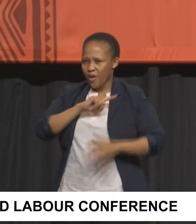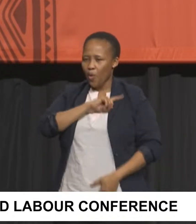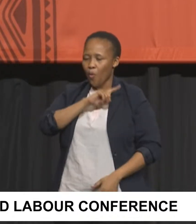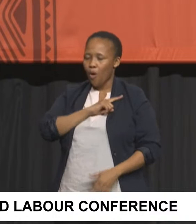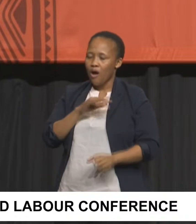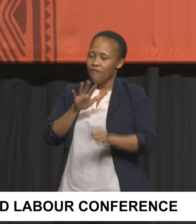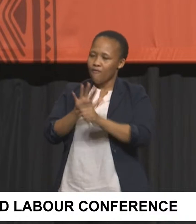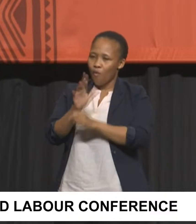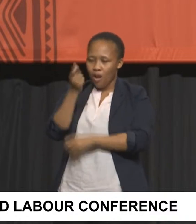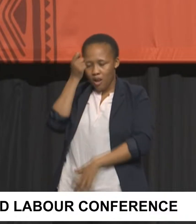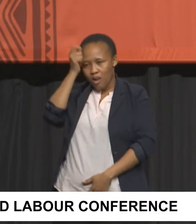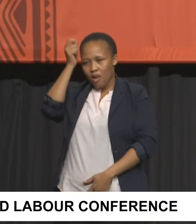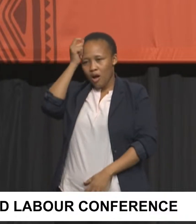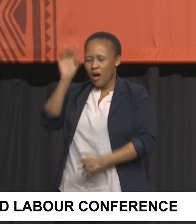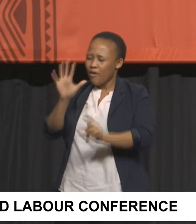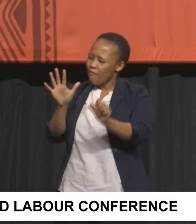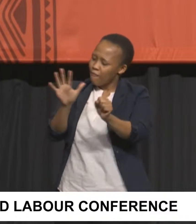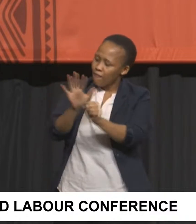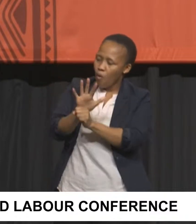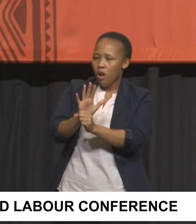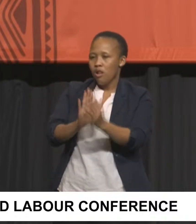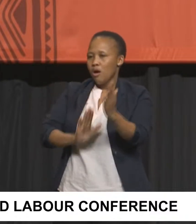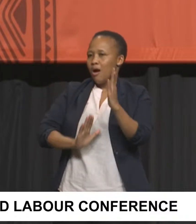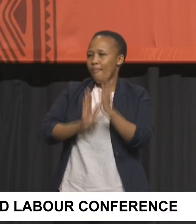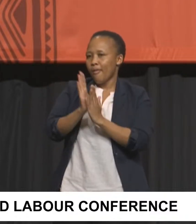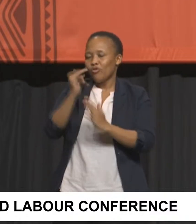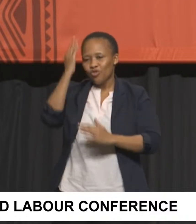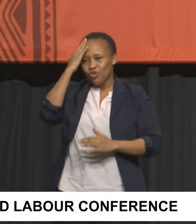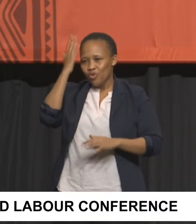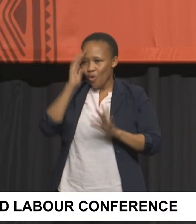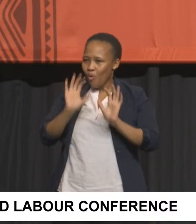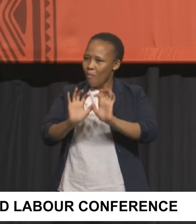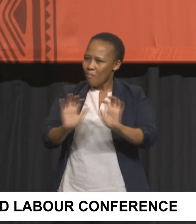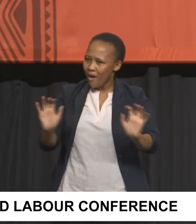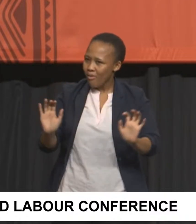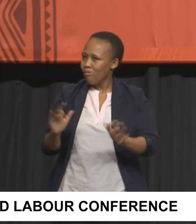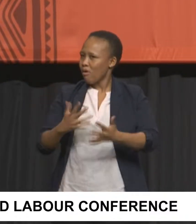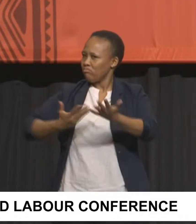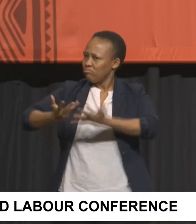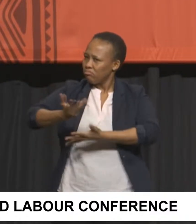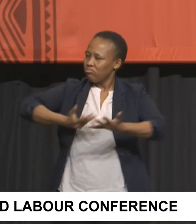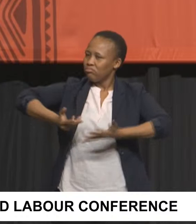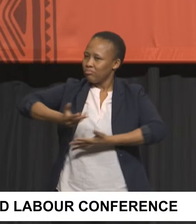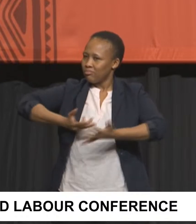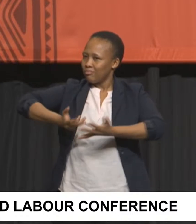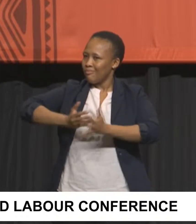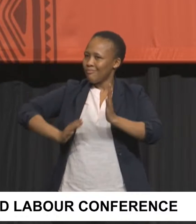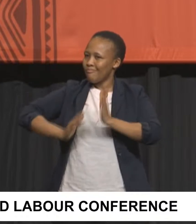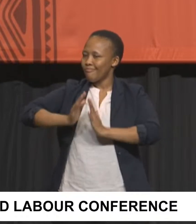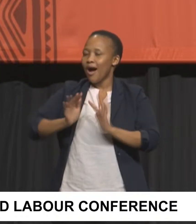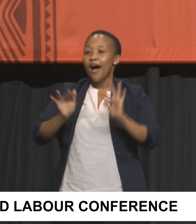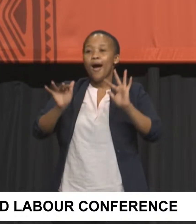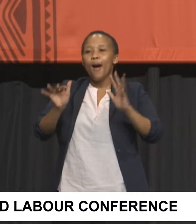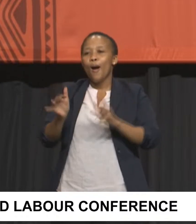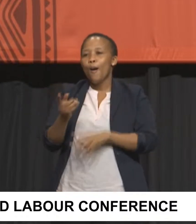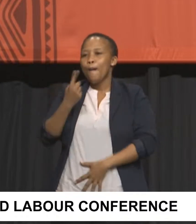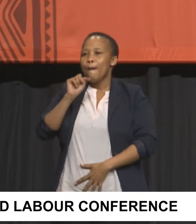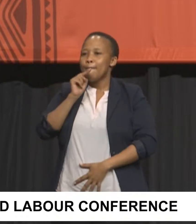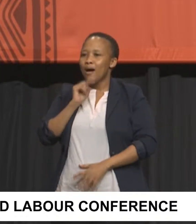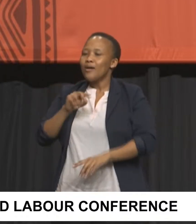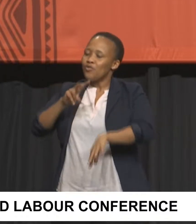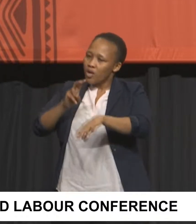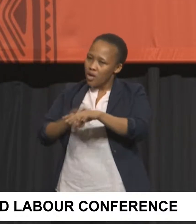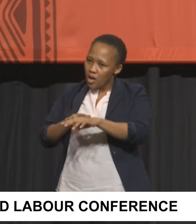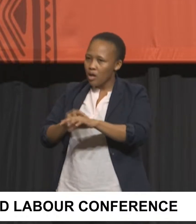a holistic approach. As you know, there have been different panels discussing some of the approaches, but it is important to underscore some of these things,